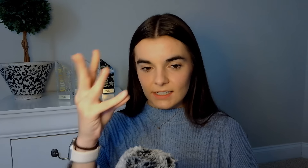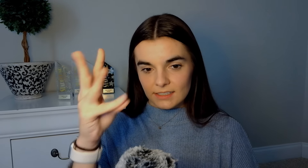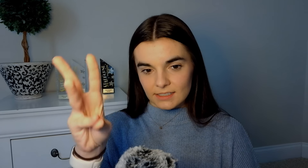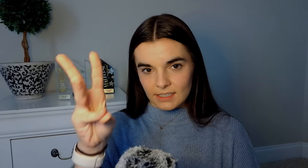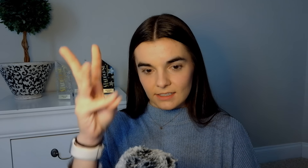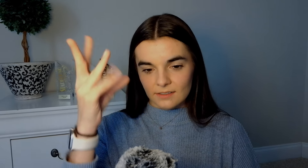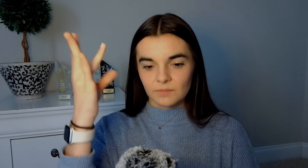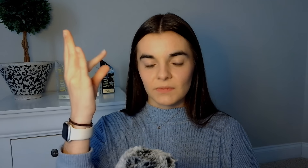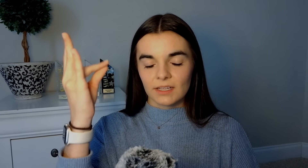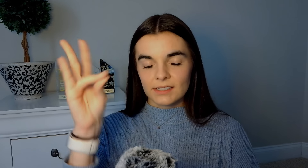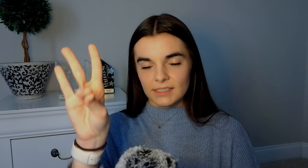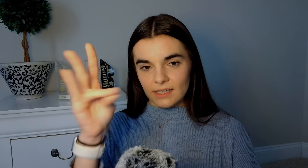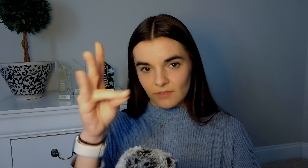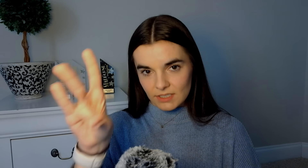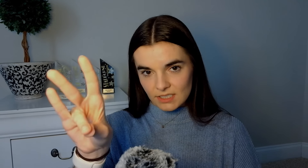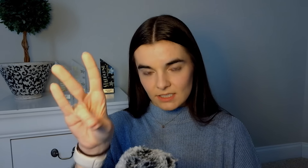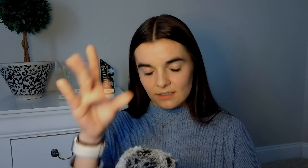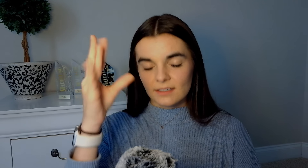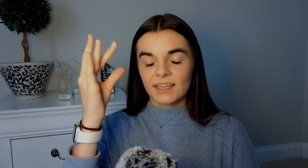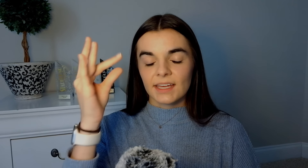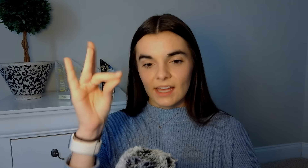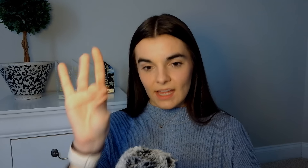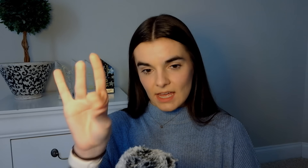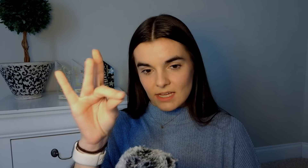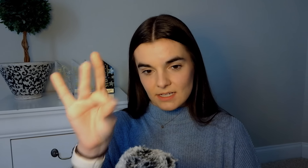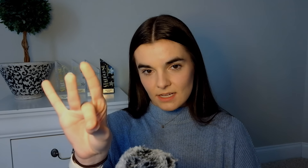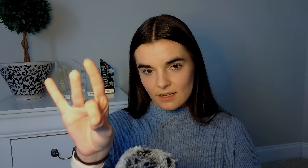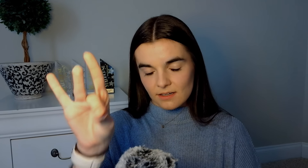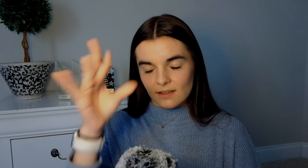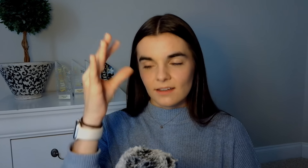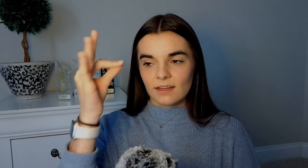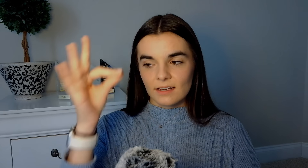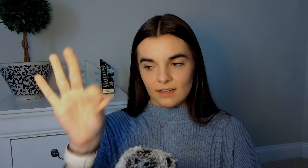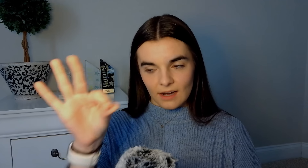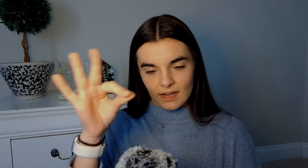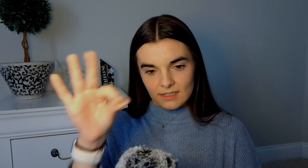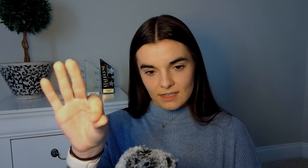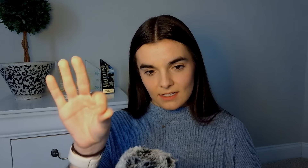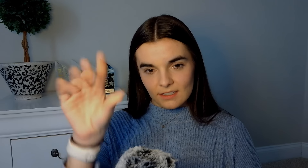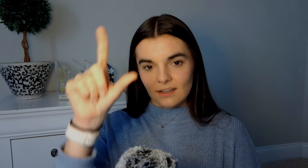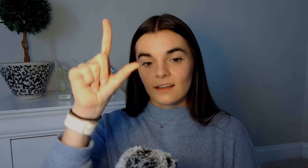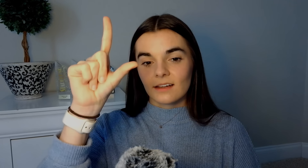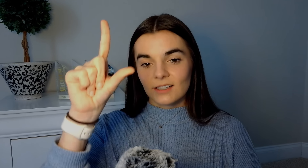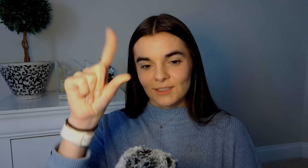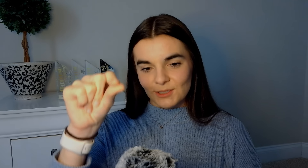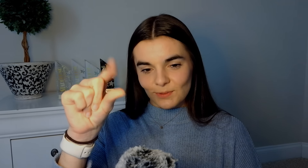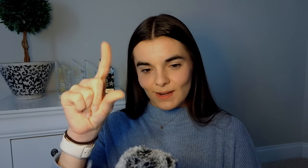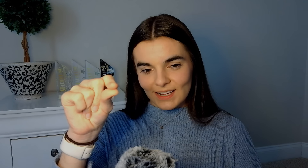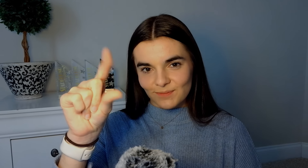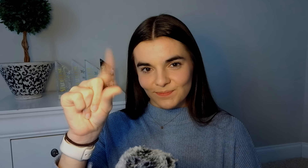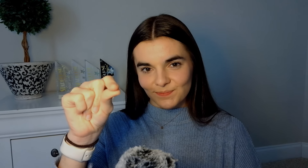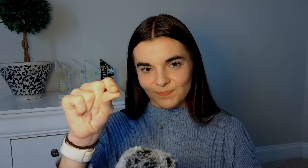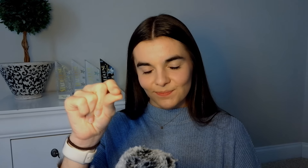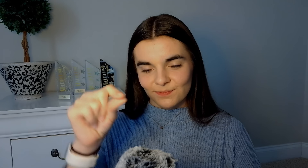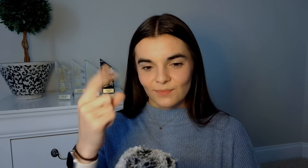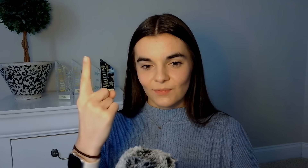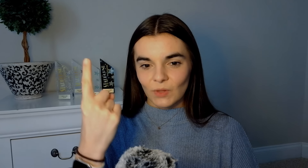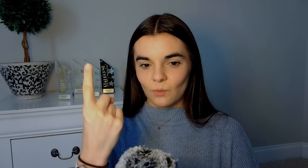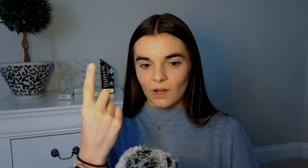16, 17, 18, 19, 20. 1,